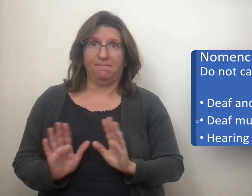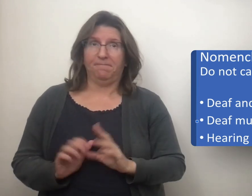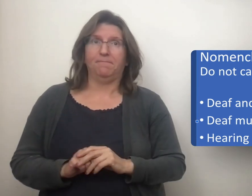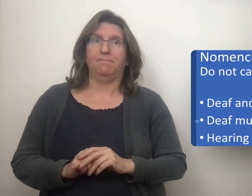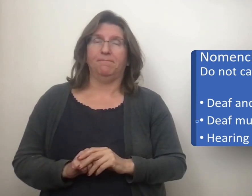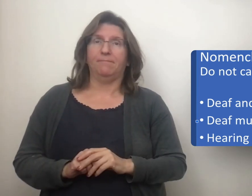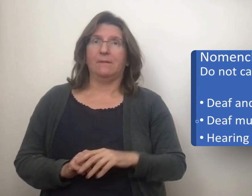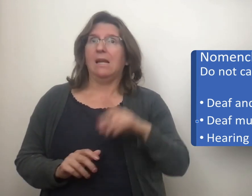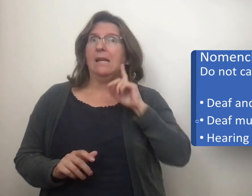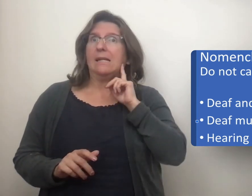such as deaf and dumb,